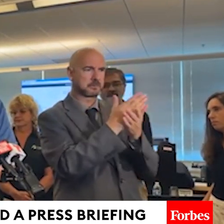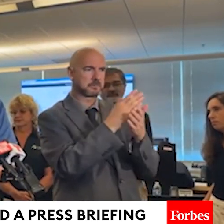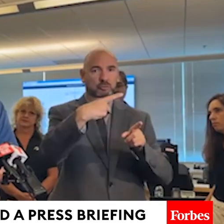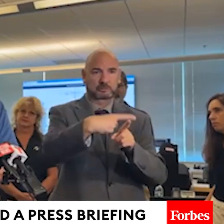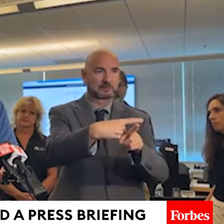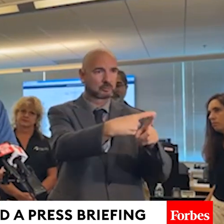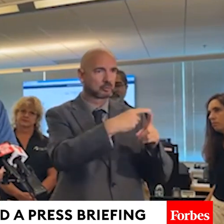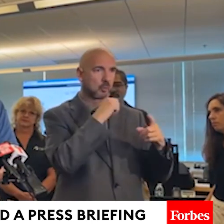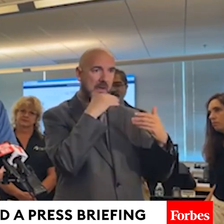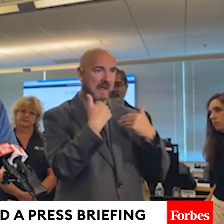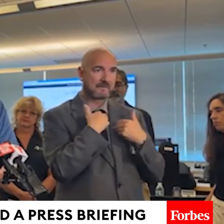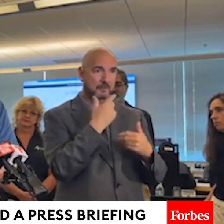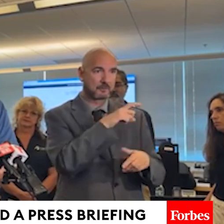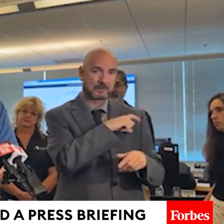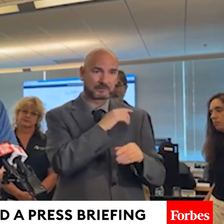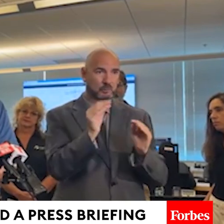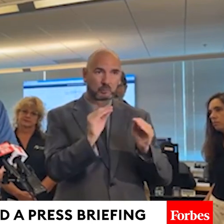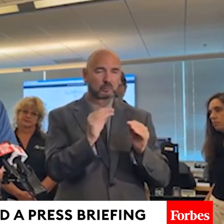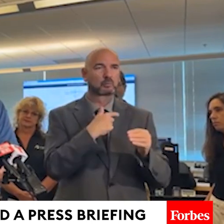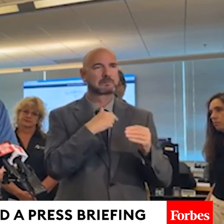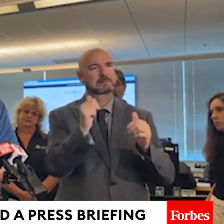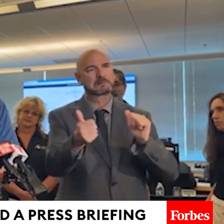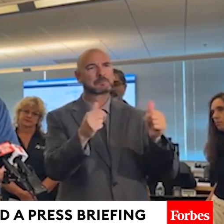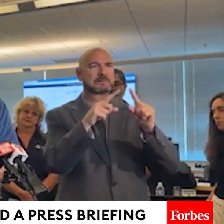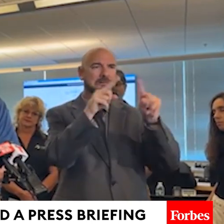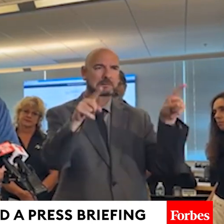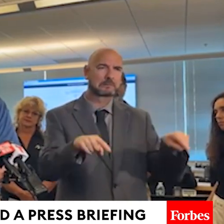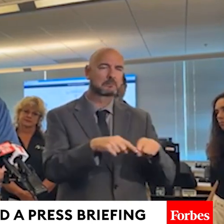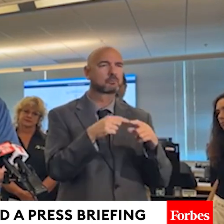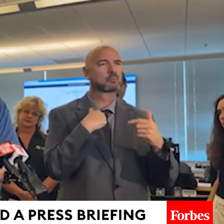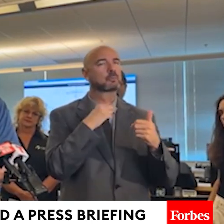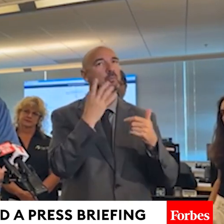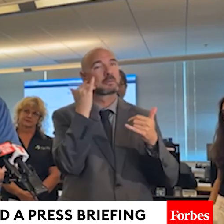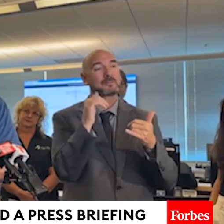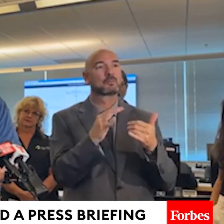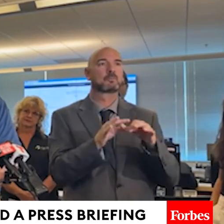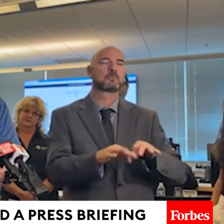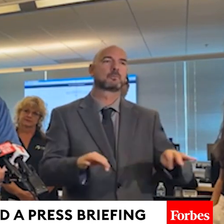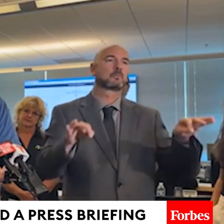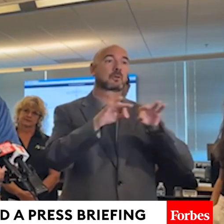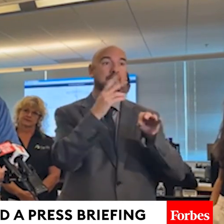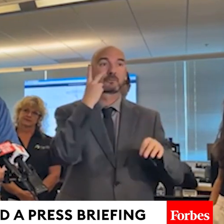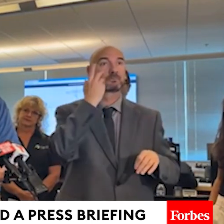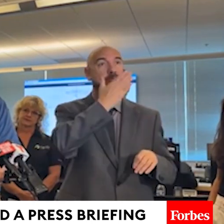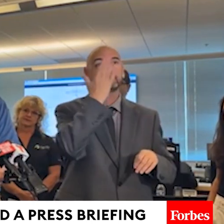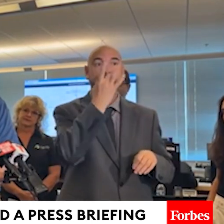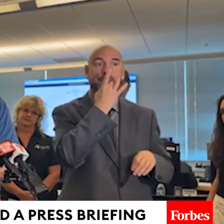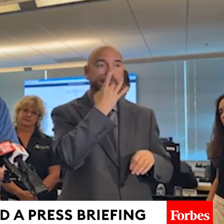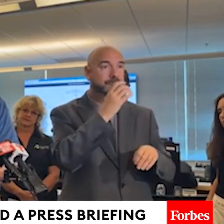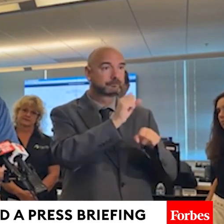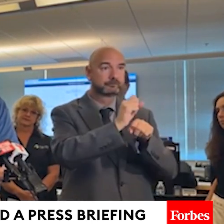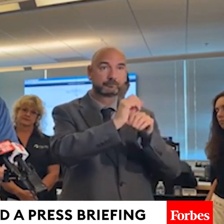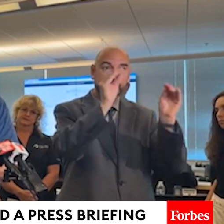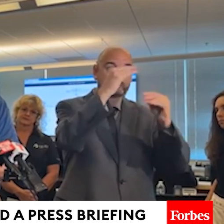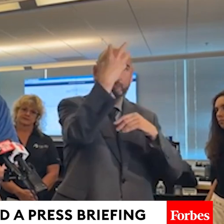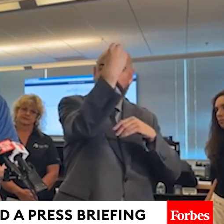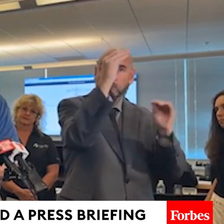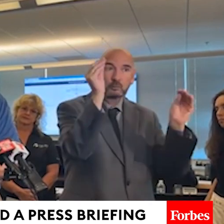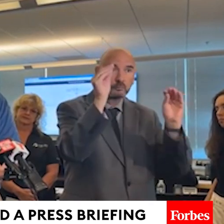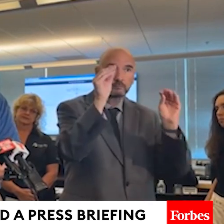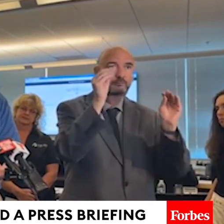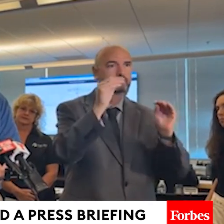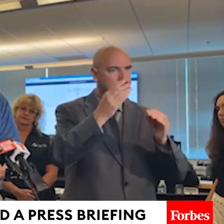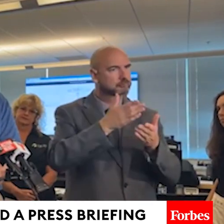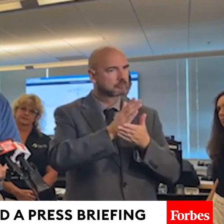others. Any electricity or lights working to use as a 4-way stop. And last night at 10 o'clock at Florida and